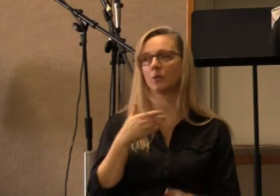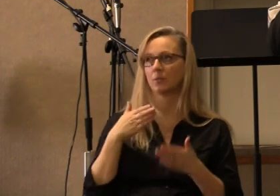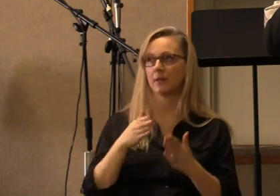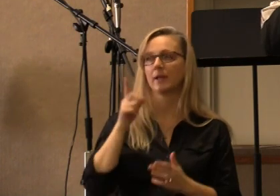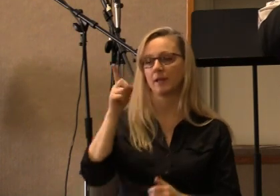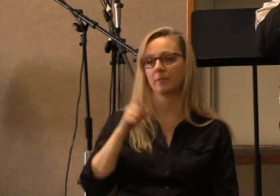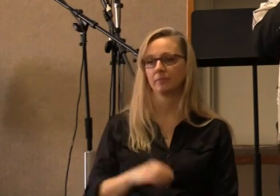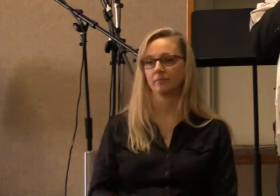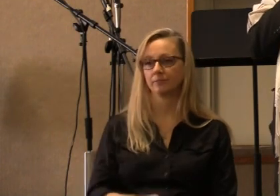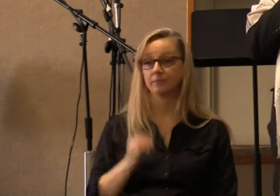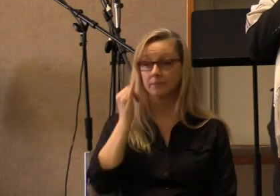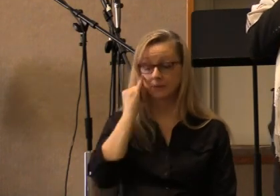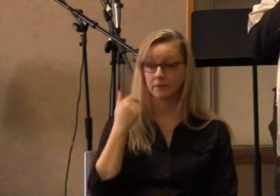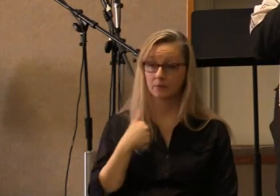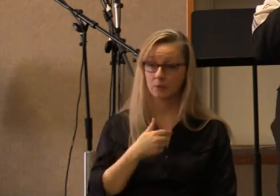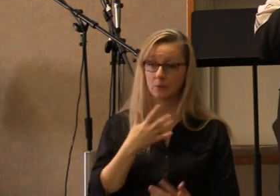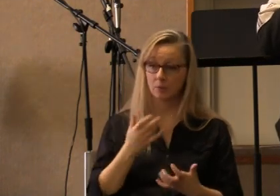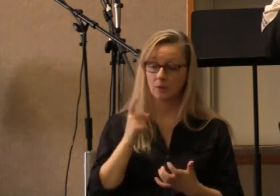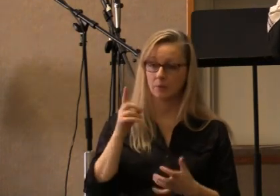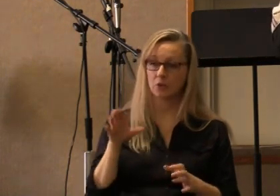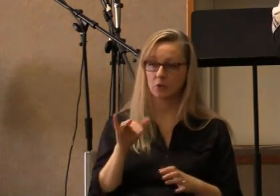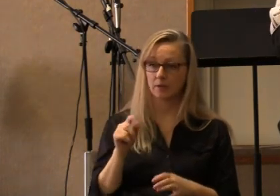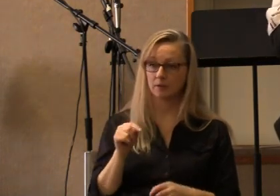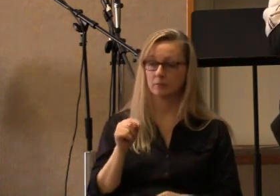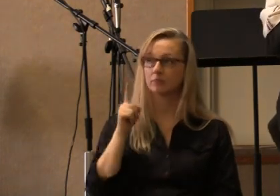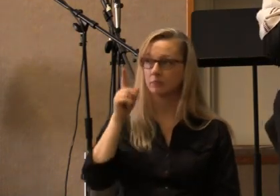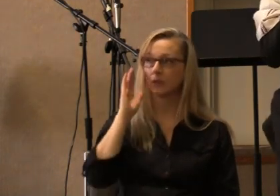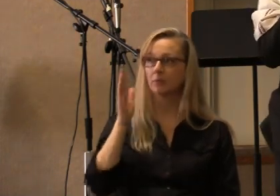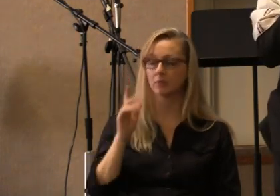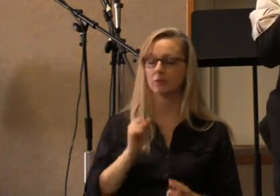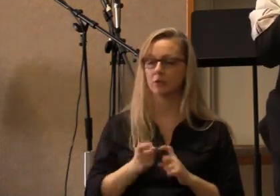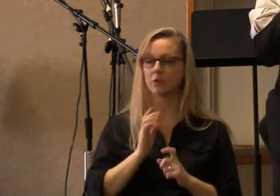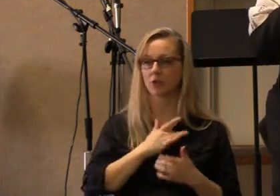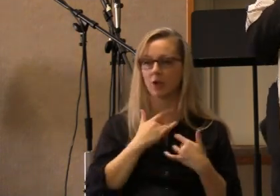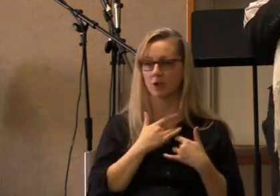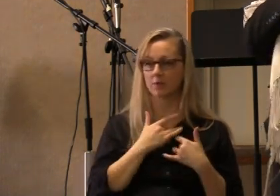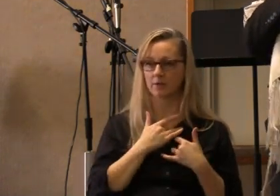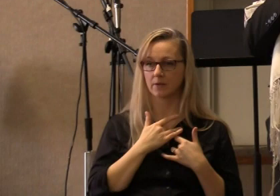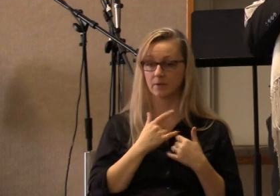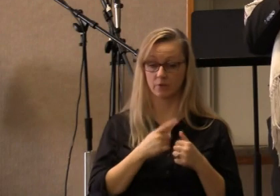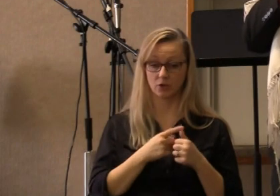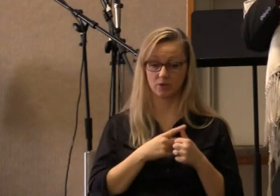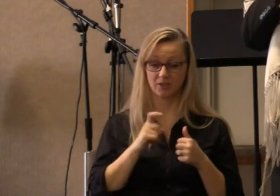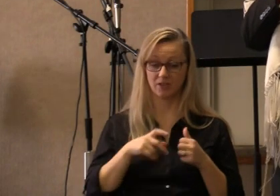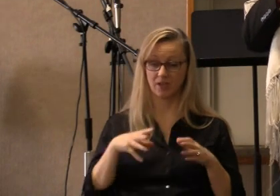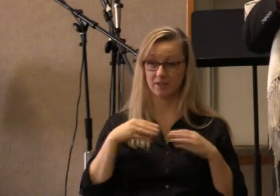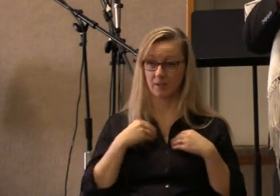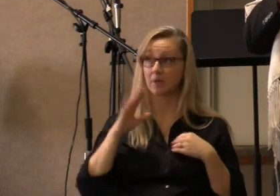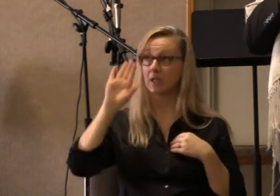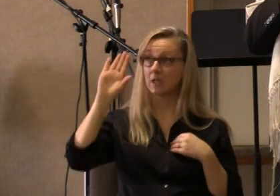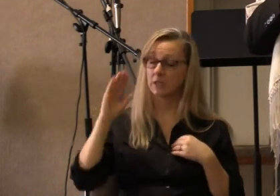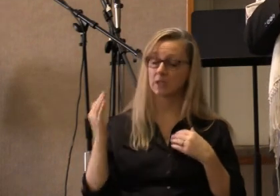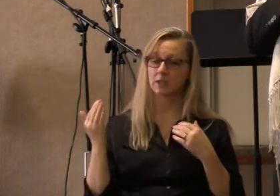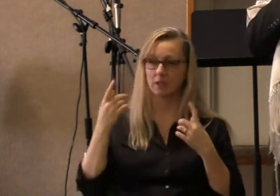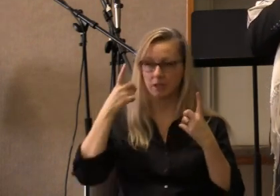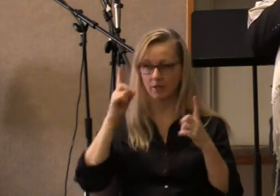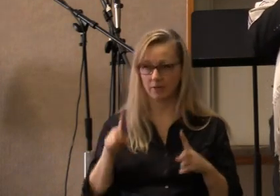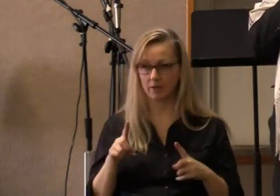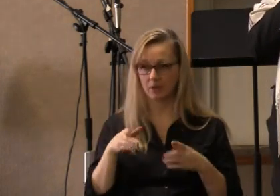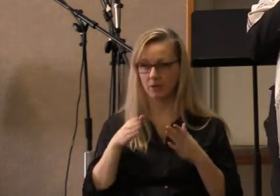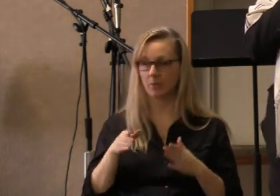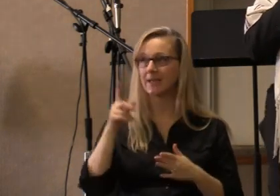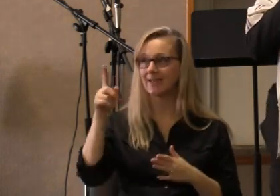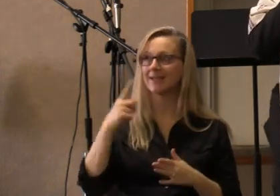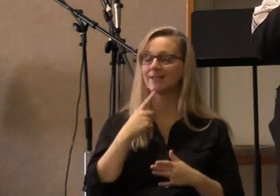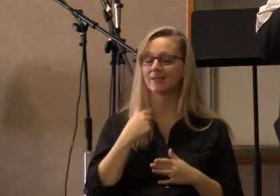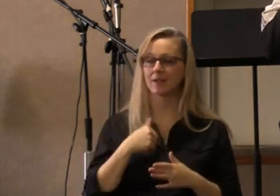do it. God will change our hearts when we accept his new covenant the way he tells us the new covenant